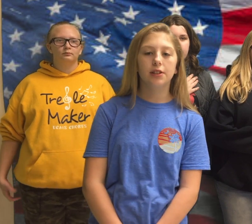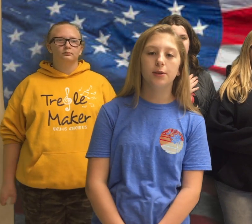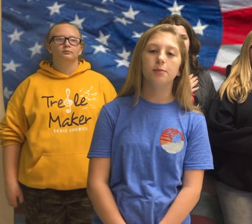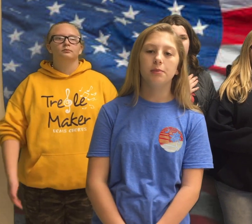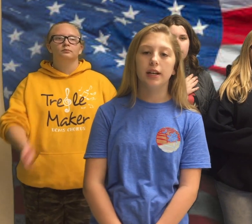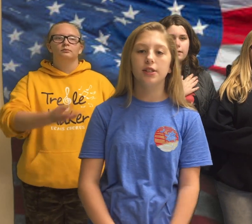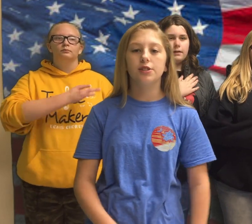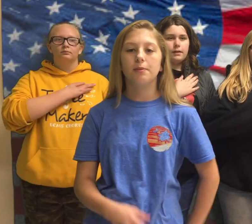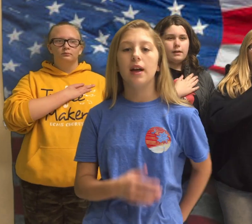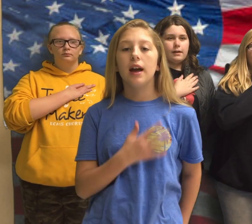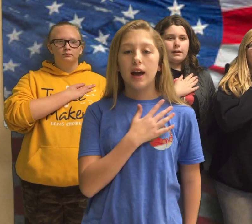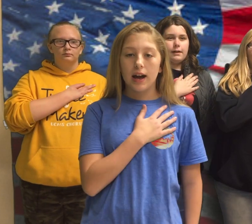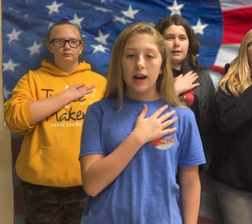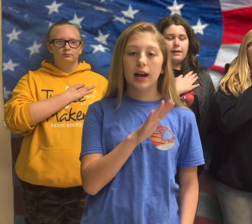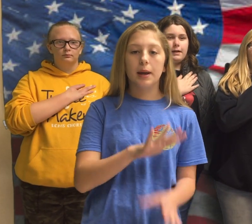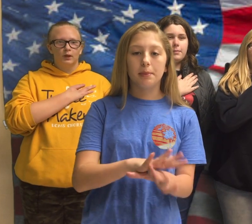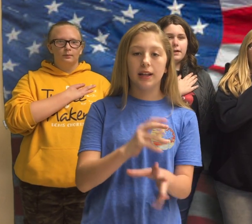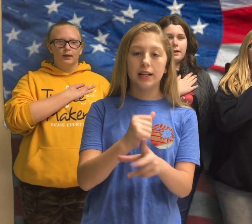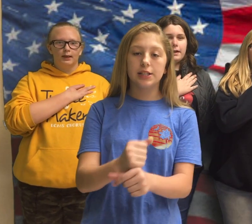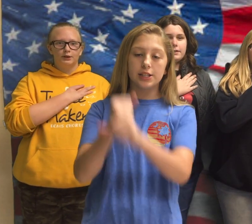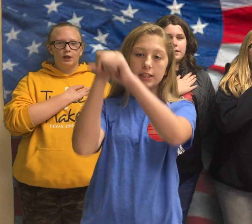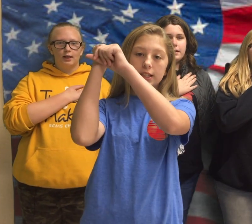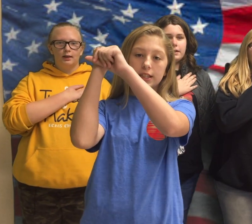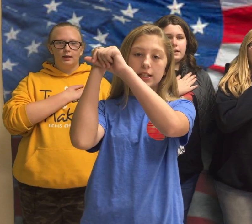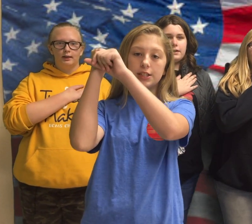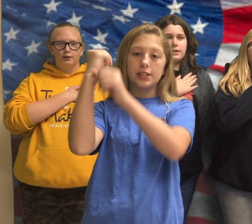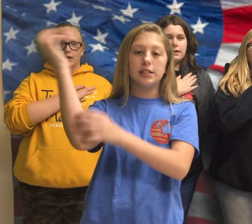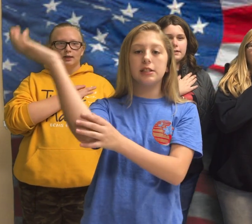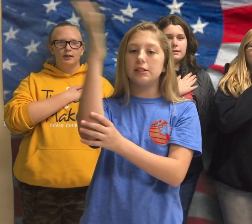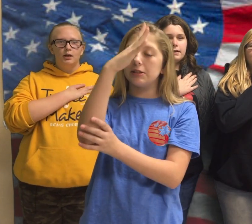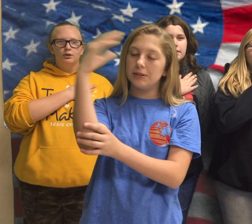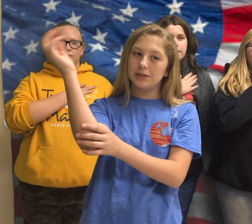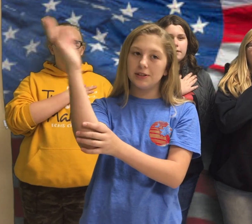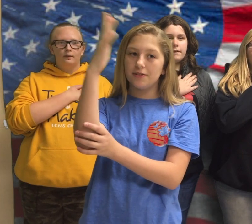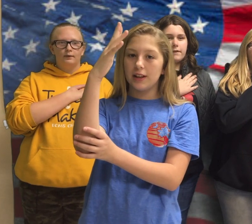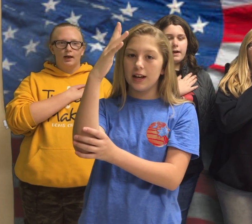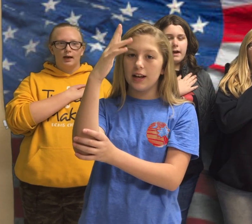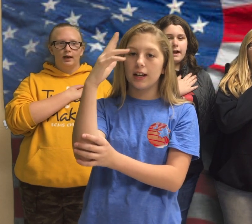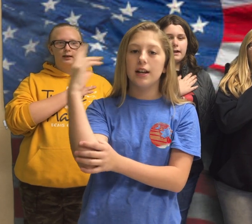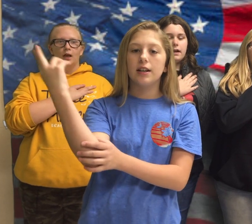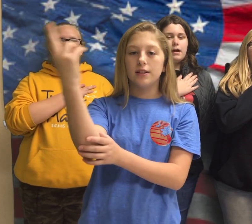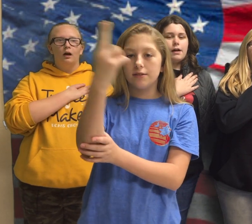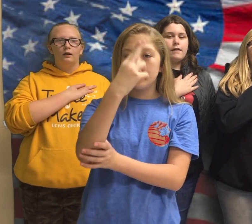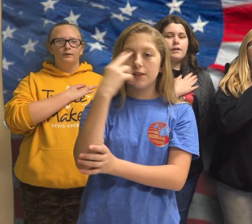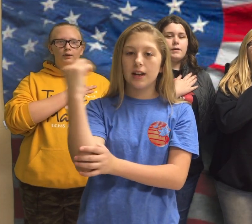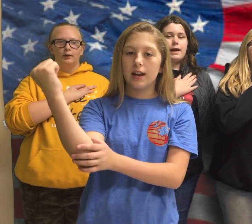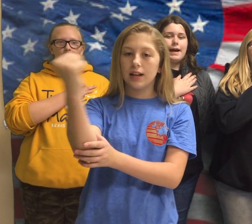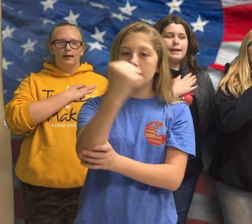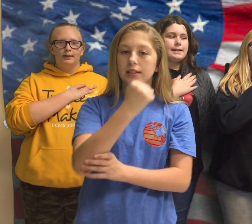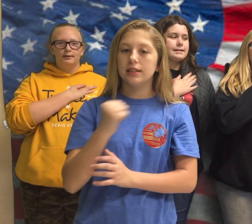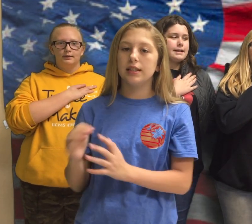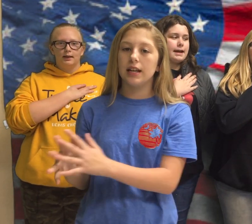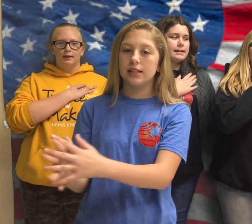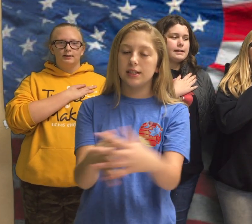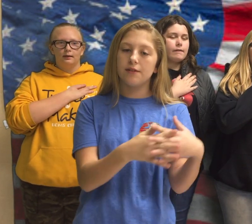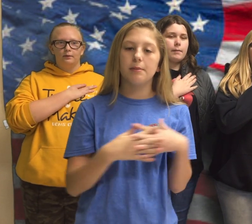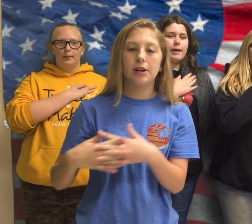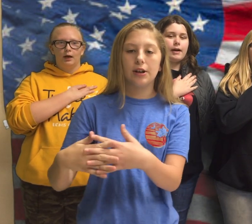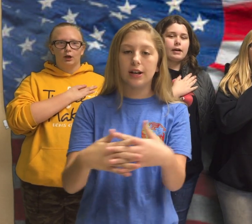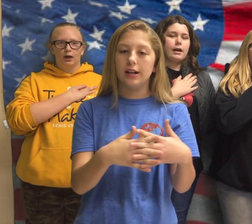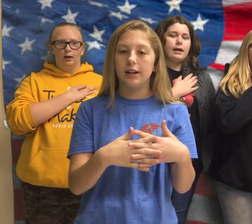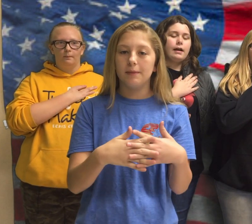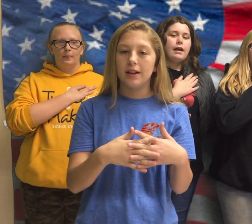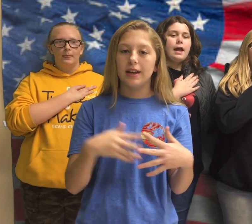Attention, salute, pledge. I pledge allegiance to the flag of the United States